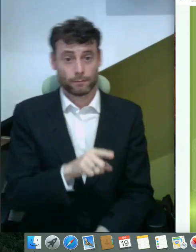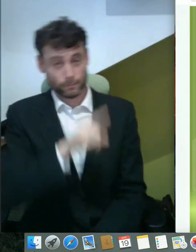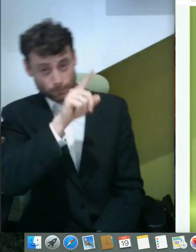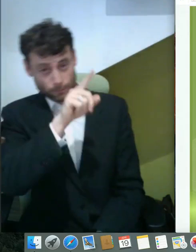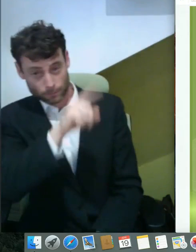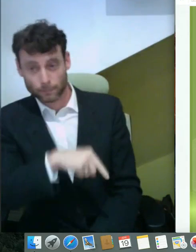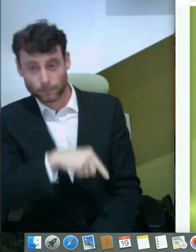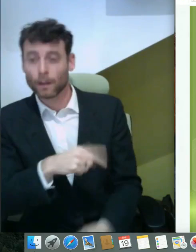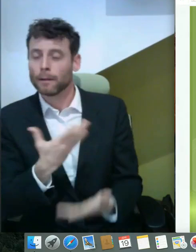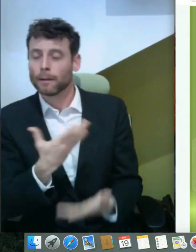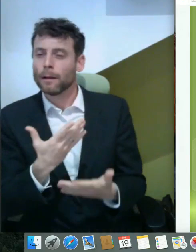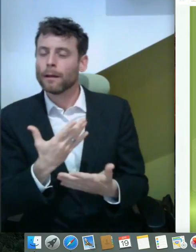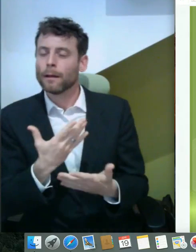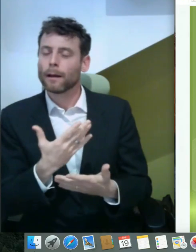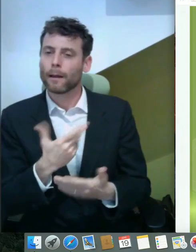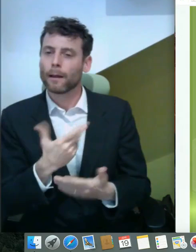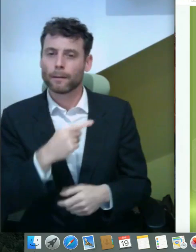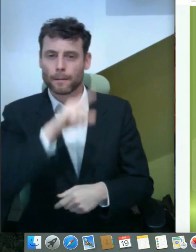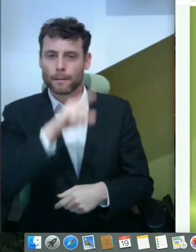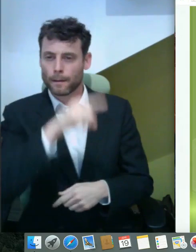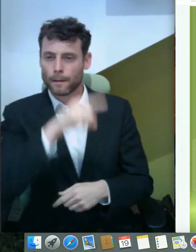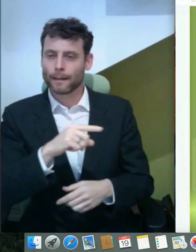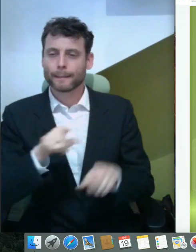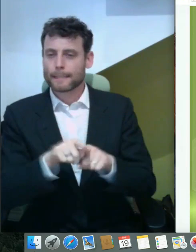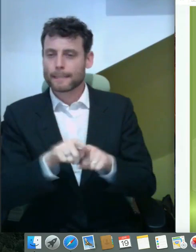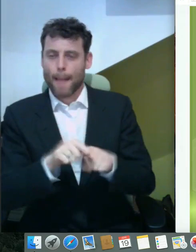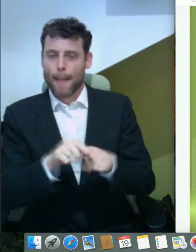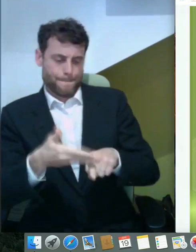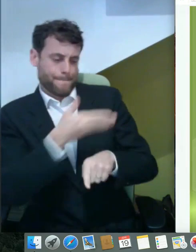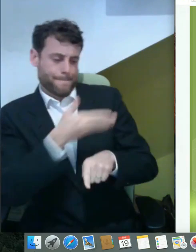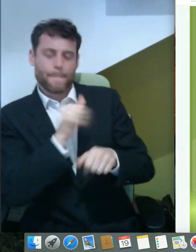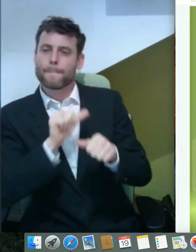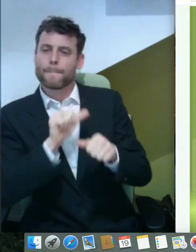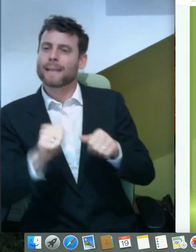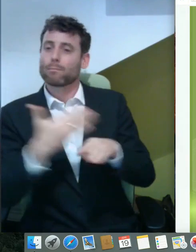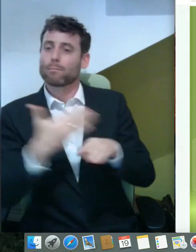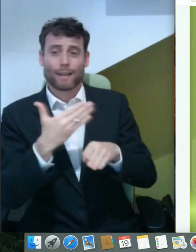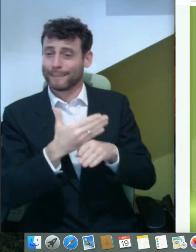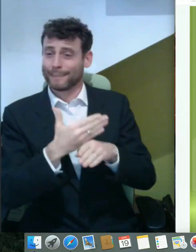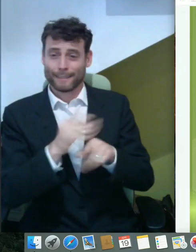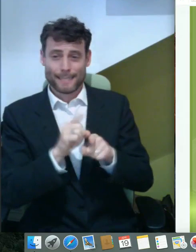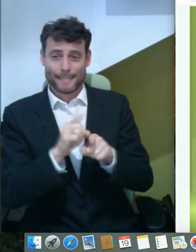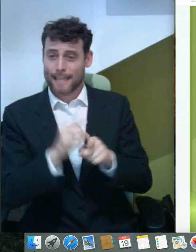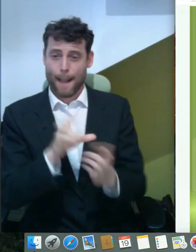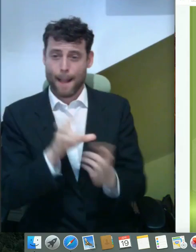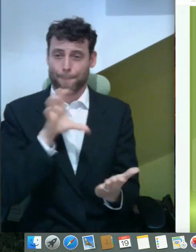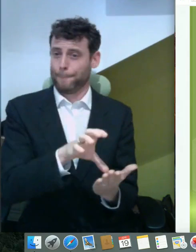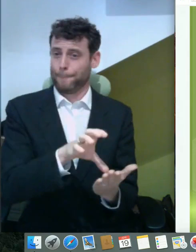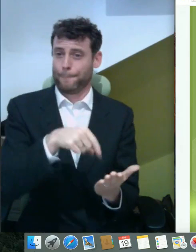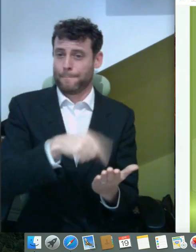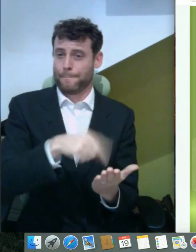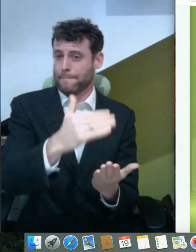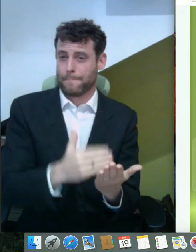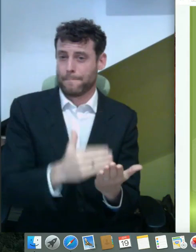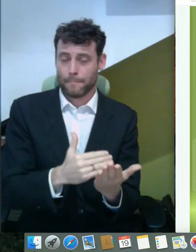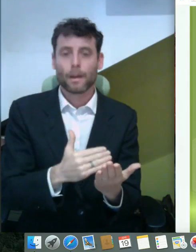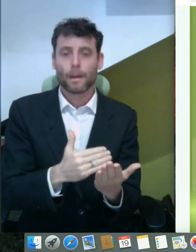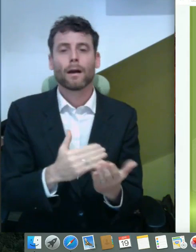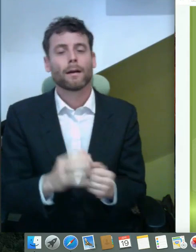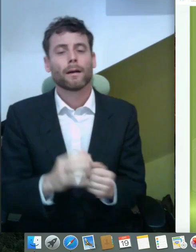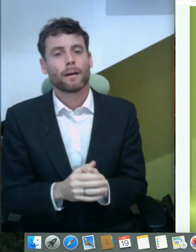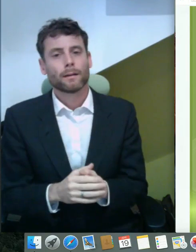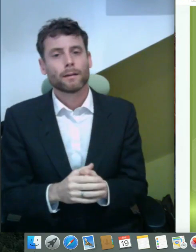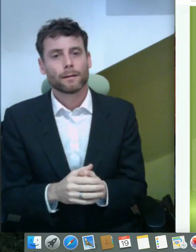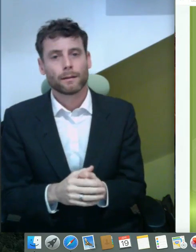been speaking about come into play during lawyer-client interactions. There's not really any difference here.